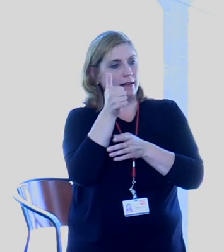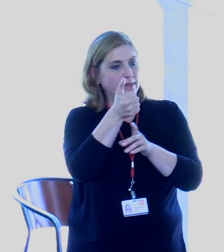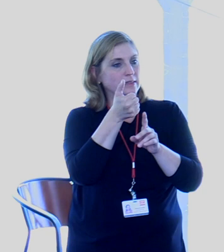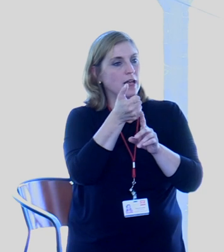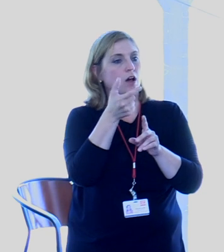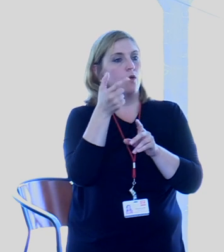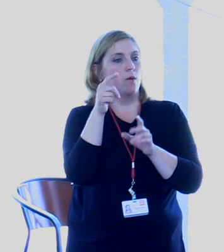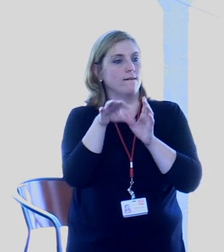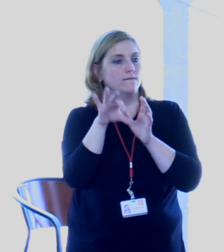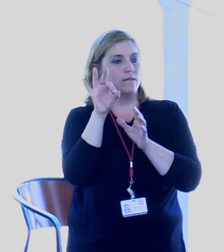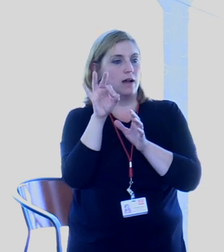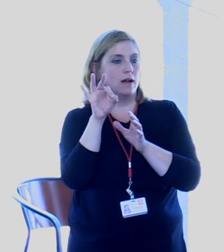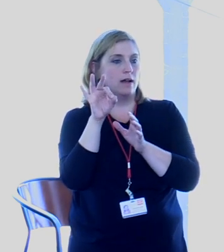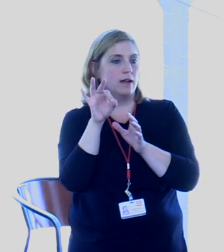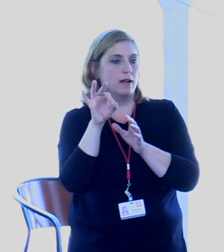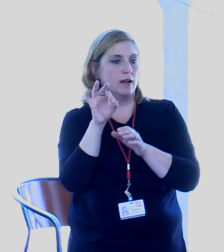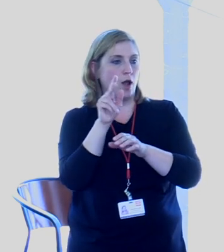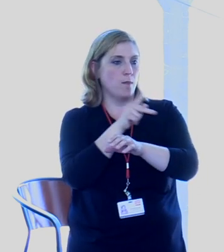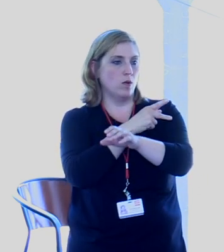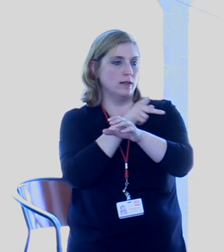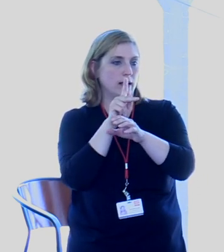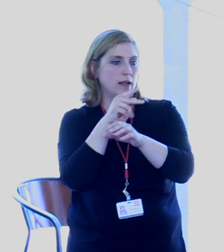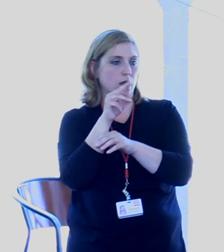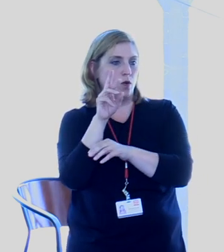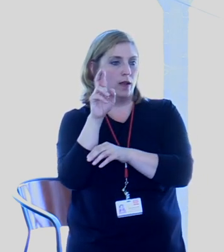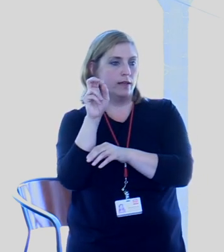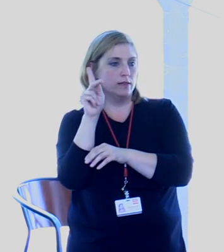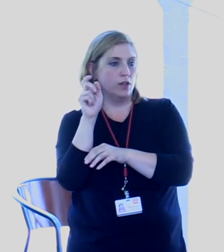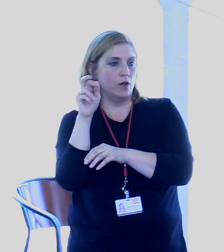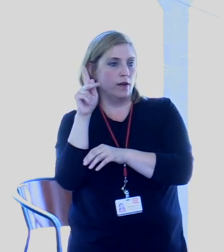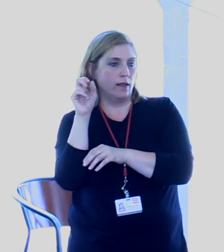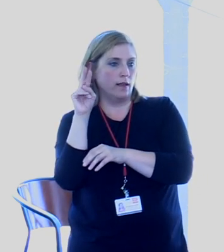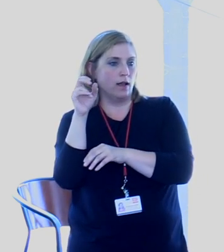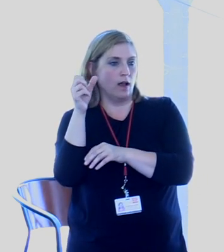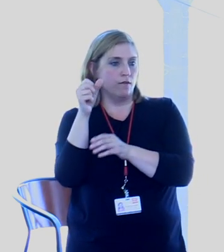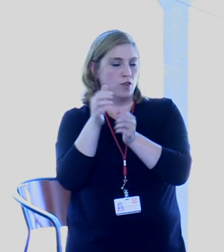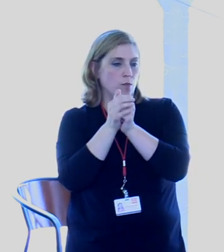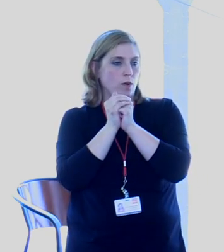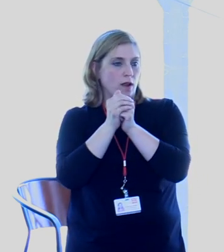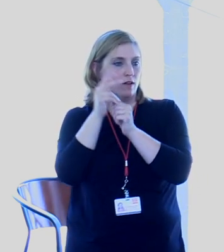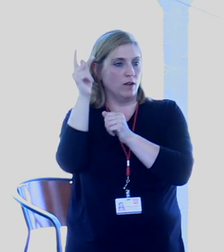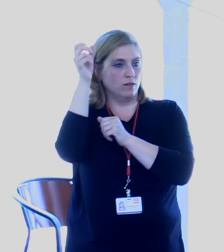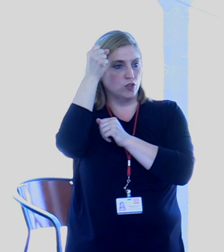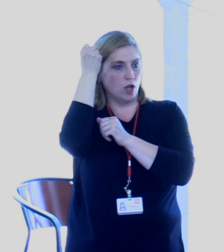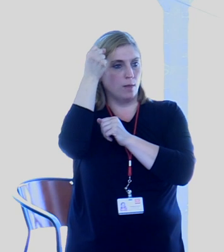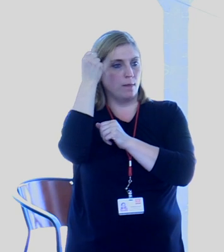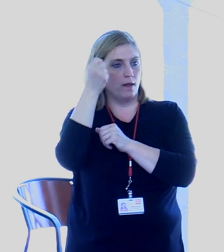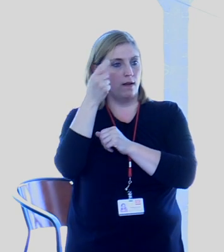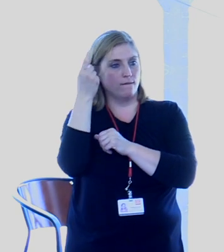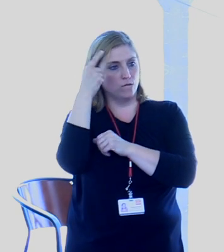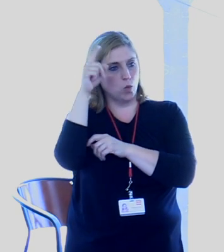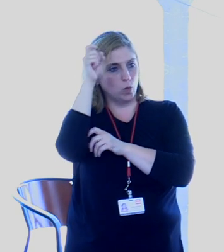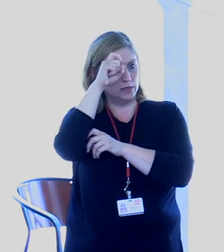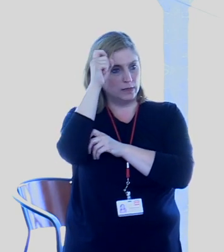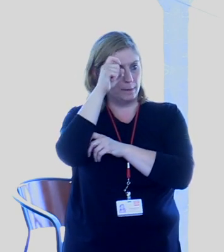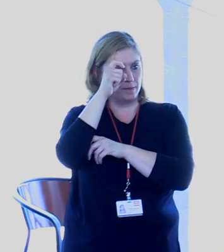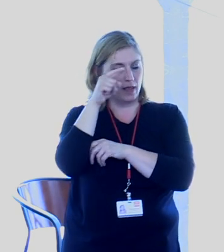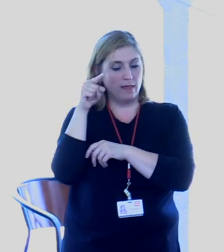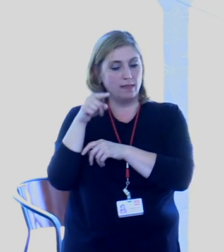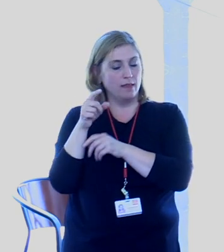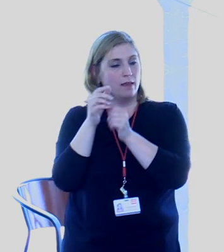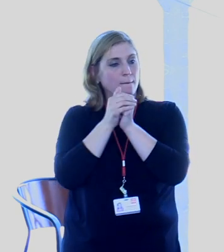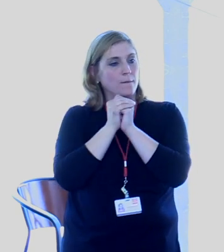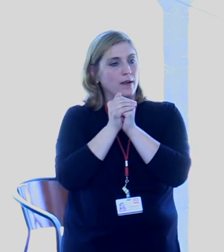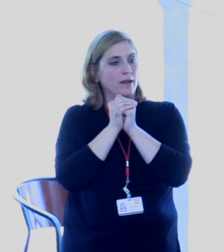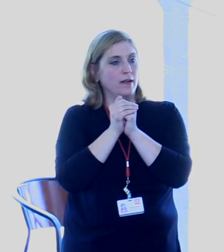get a magnificent poetic rendering of the prayer of Solomon for wisdom. Okay, this prayer